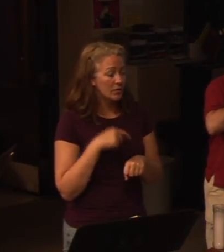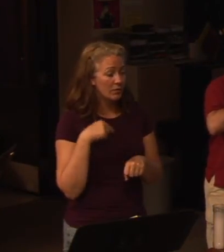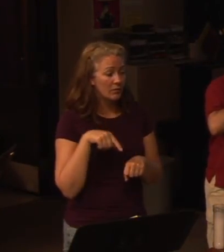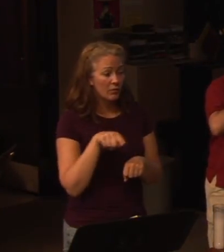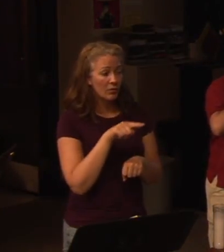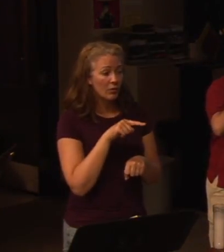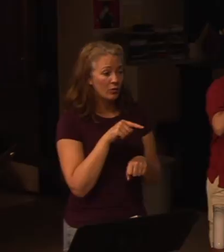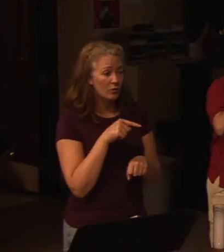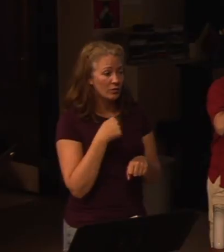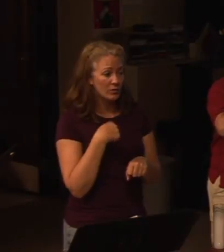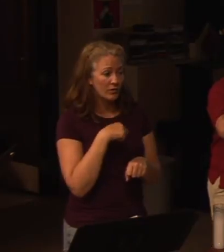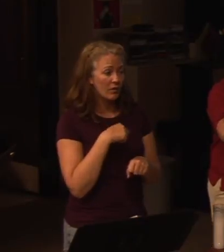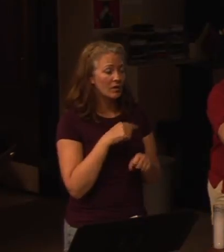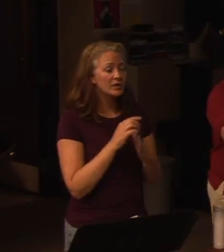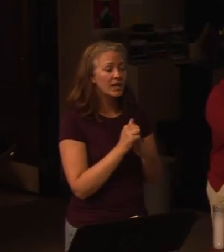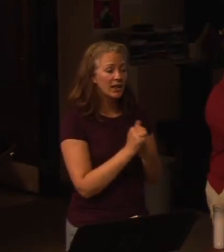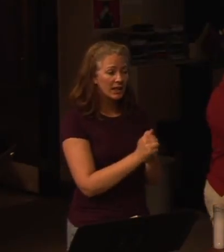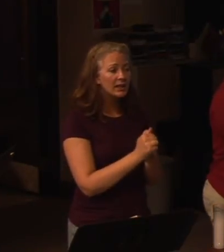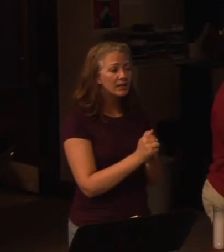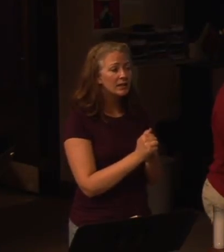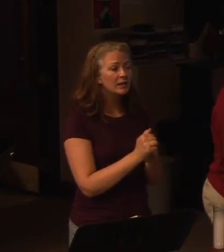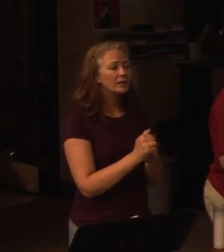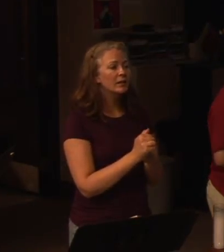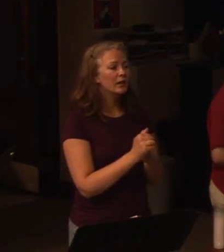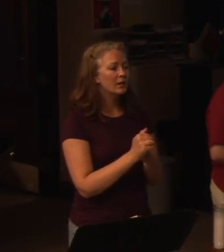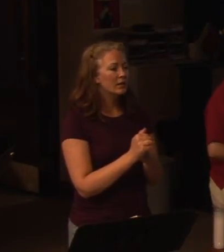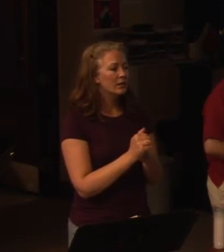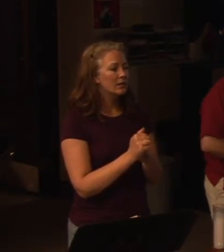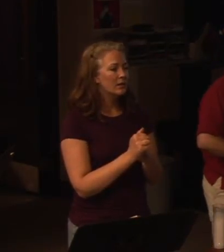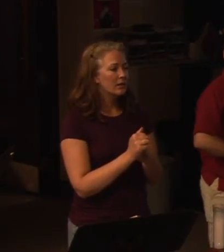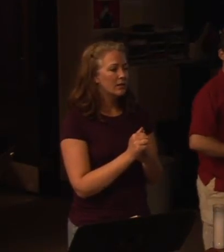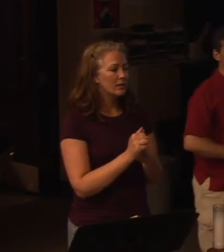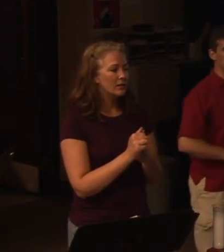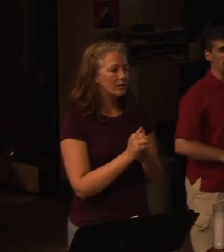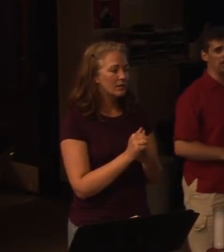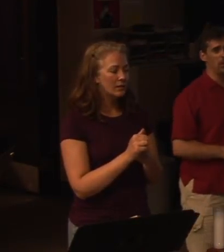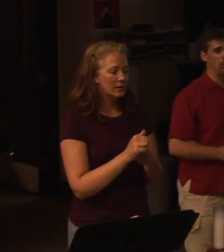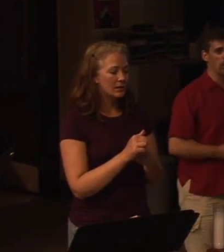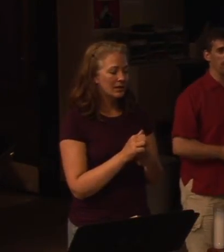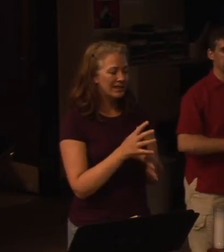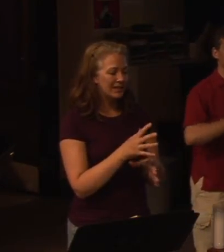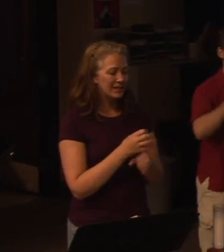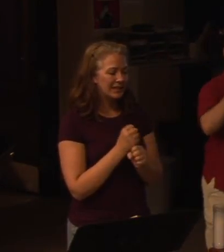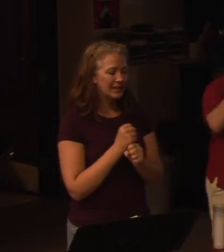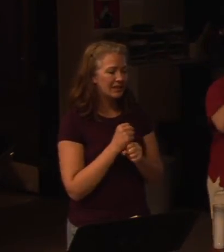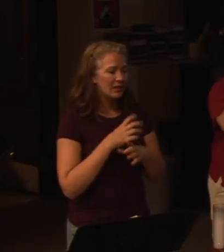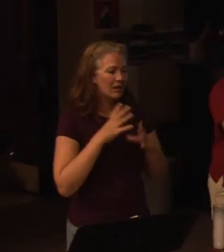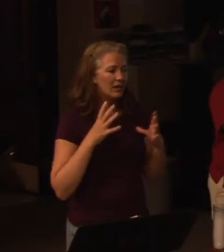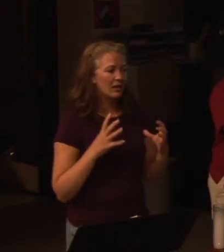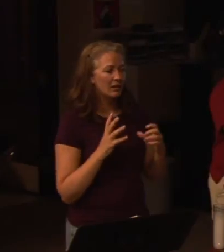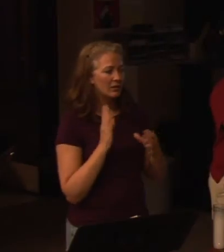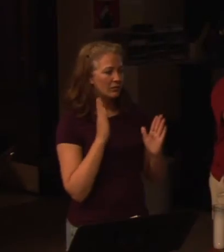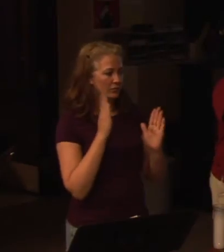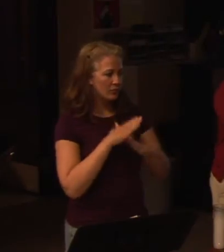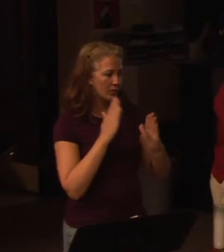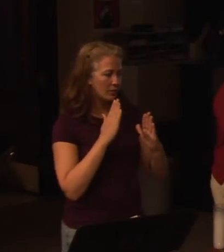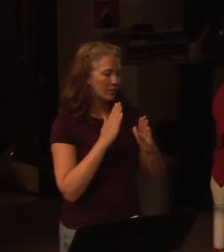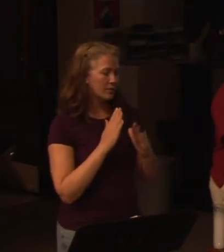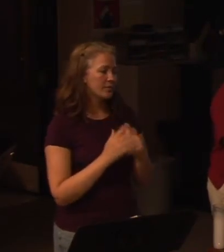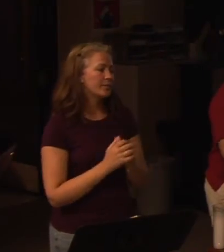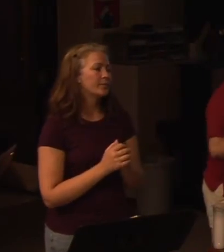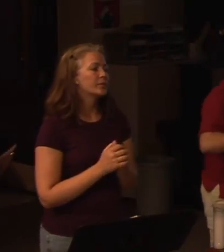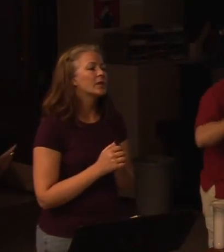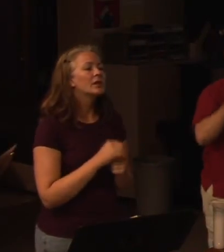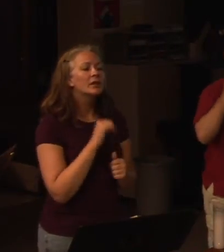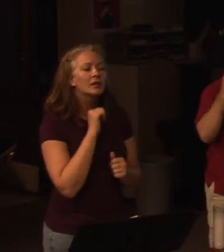the ones who kind of get us in the most trouble. And the reason is this. In this passage, Jesus is talking about worrying. He says, you know, stop worrying about where you're going to get